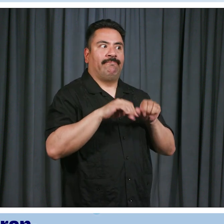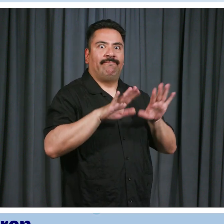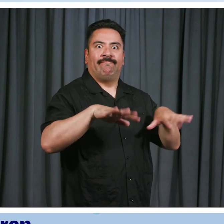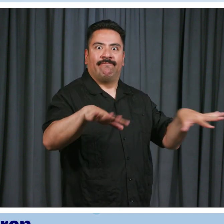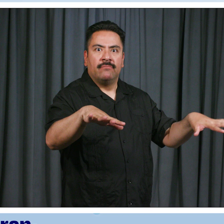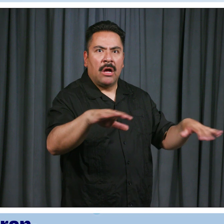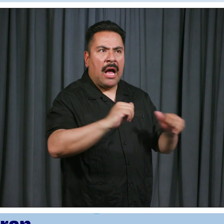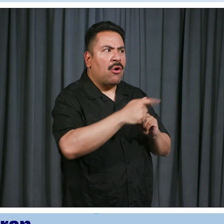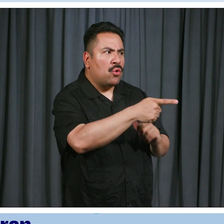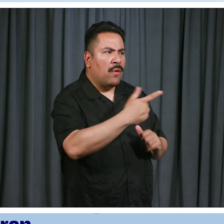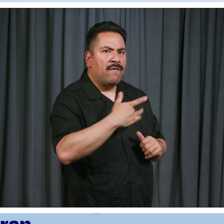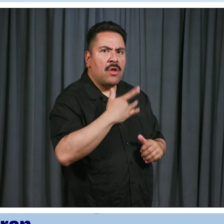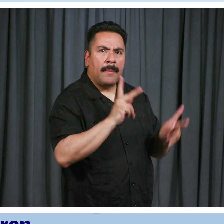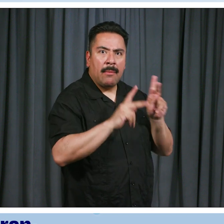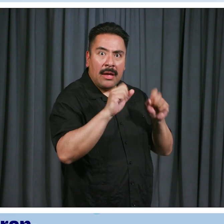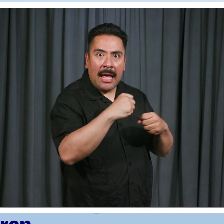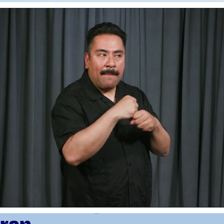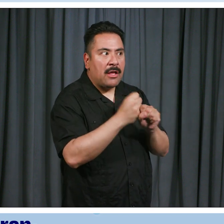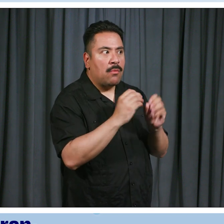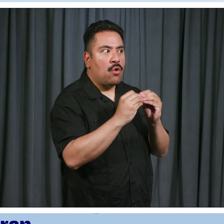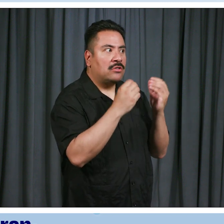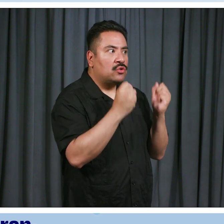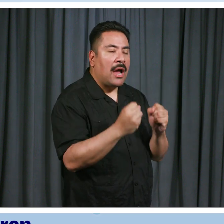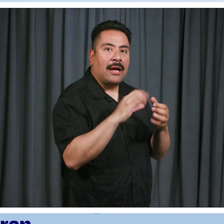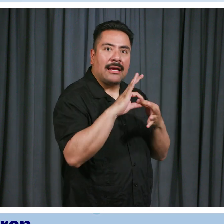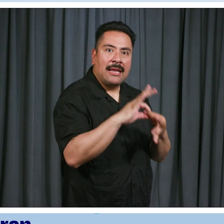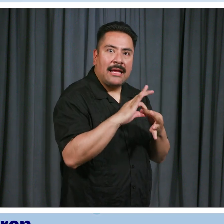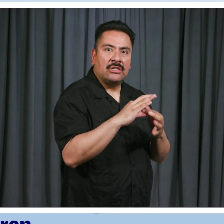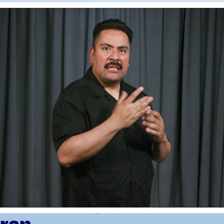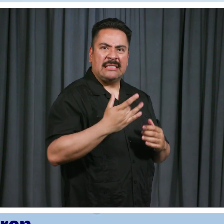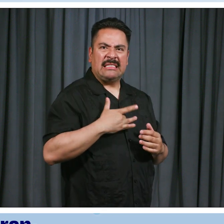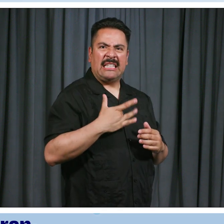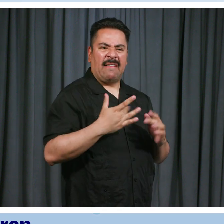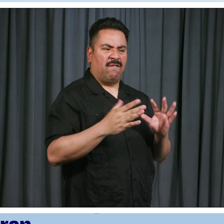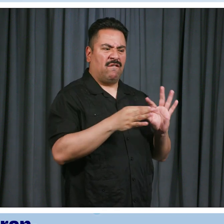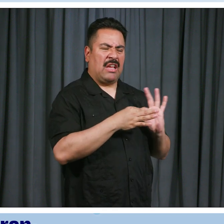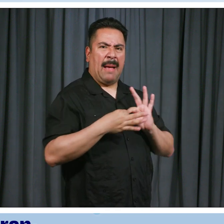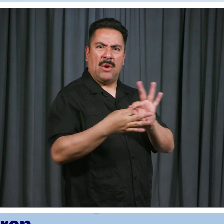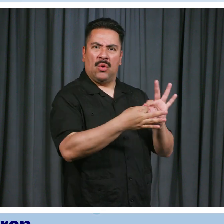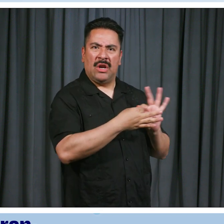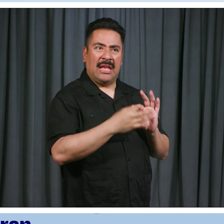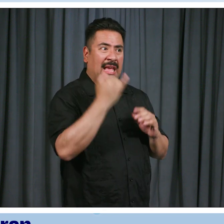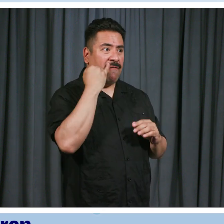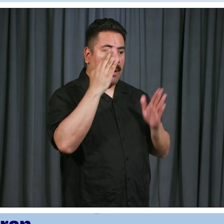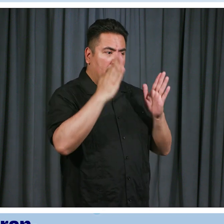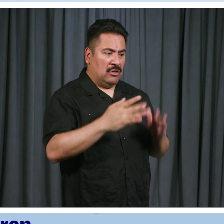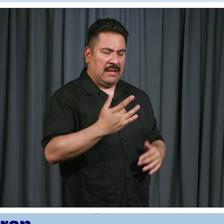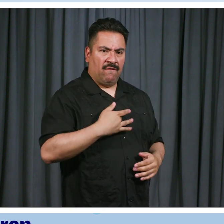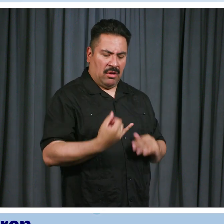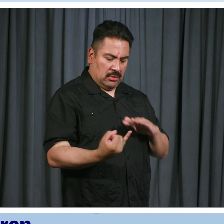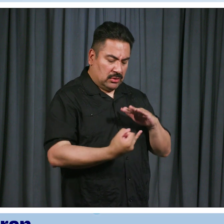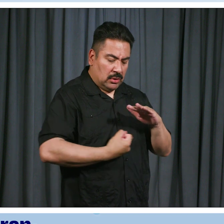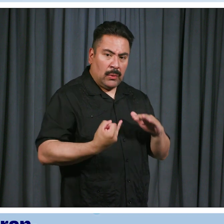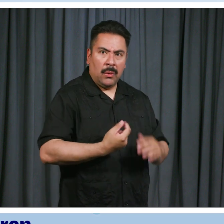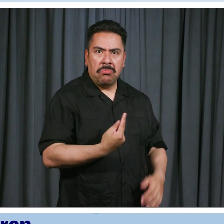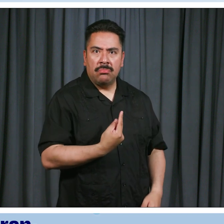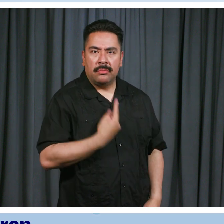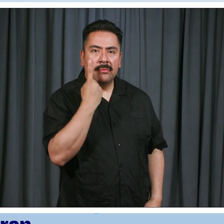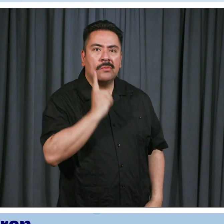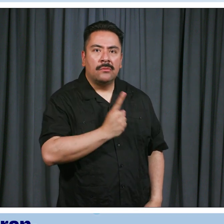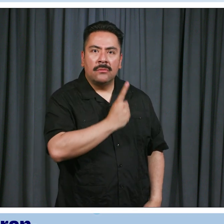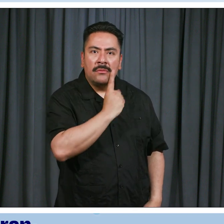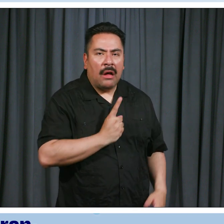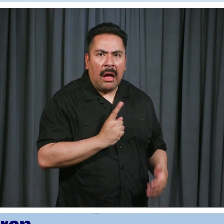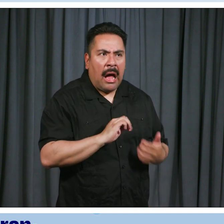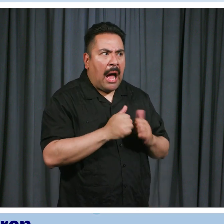people can build stronger connections and a sense of community? If someone's feeling very lonely and isolated, how can they learn